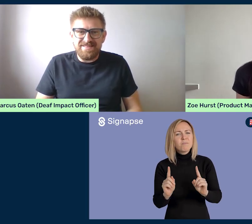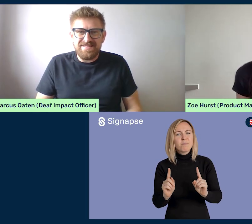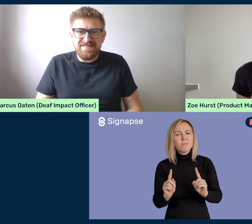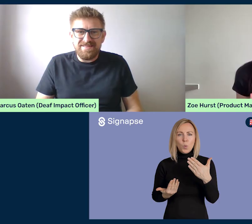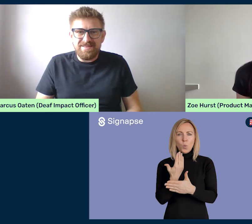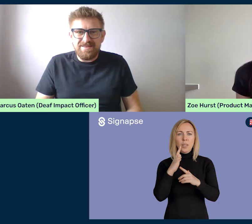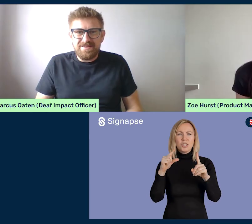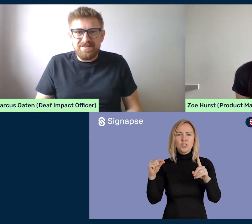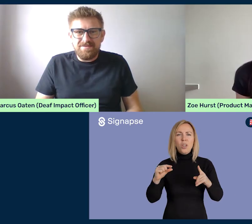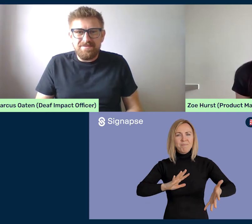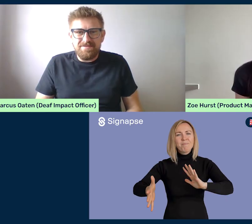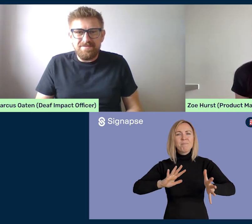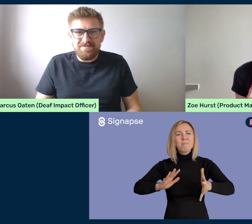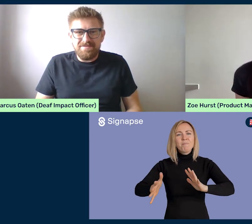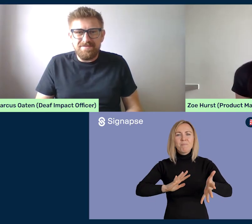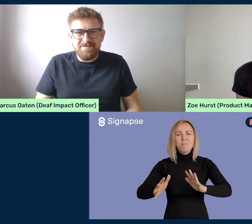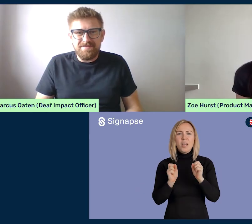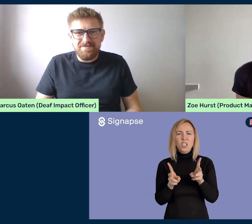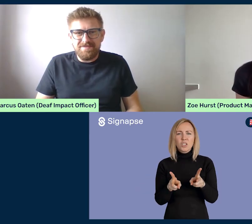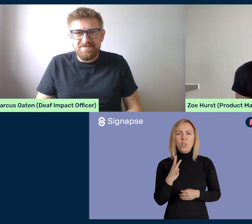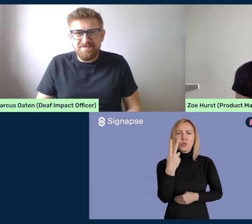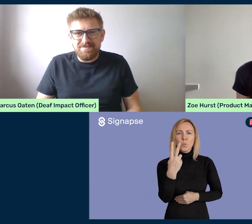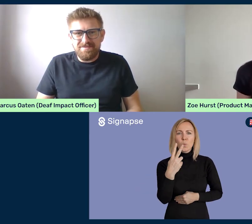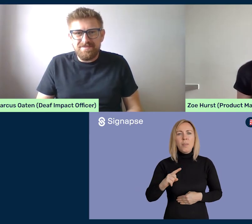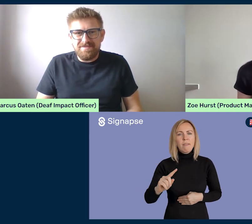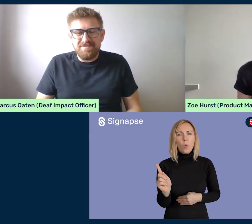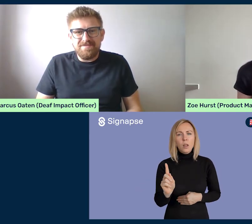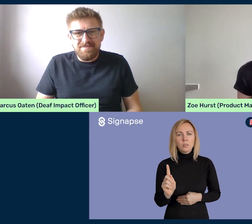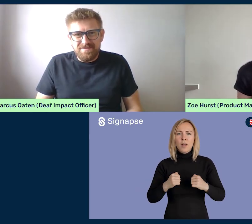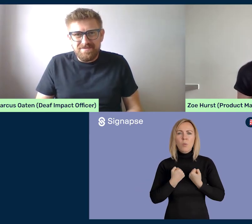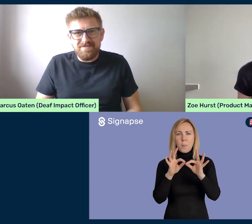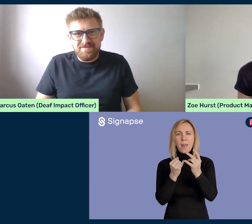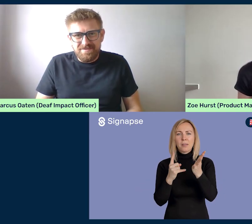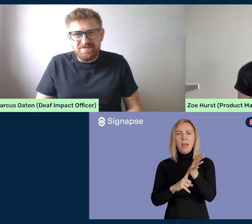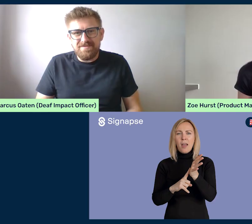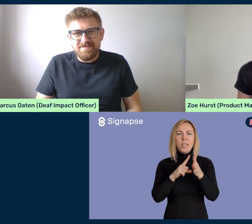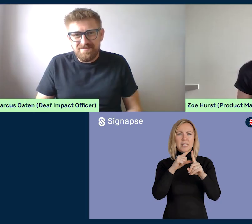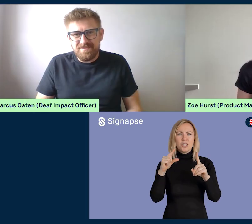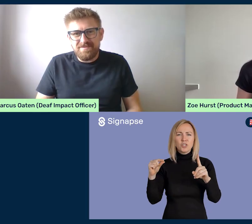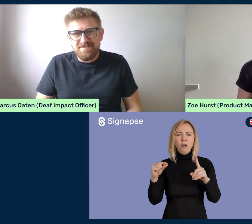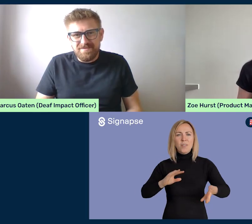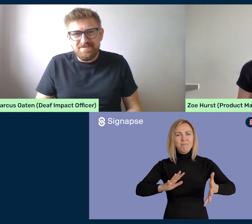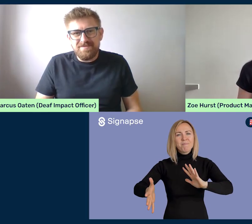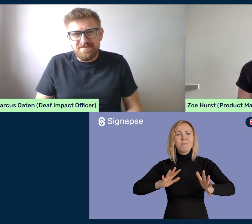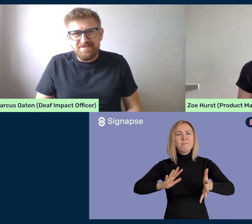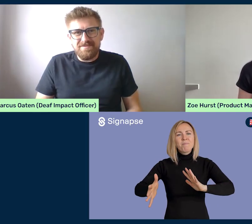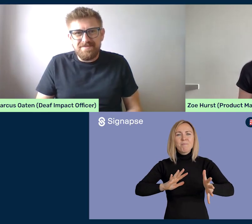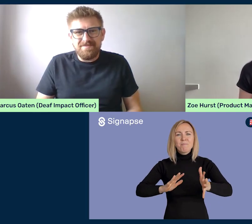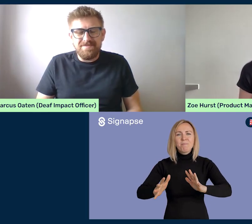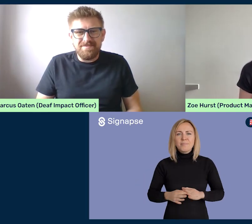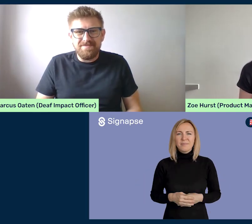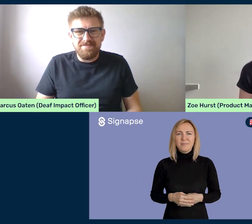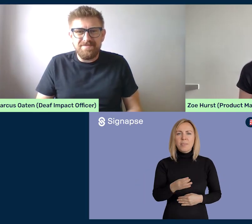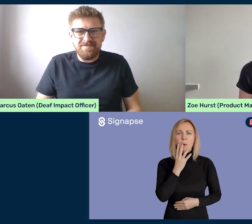our new digital signers, our version 2 of our BSL digital signers. Marcus is our